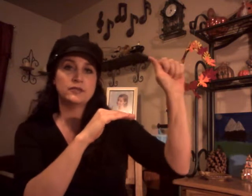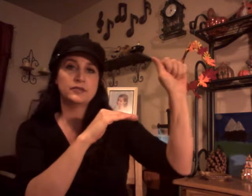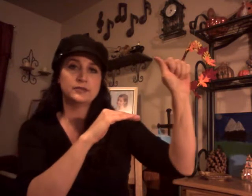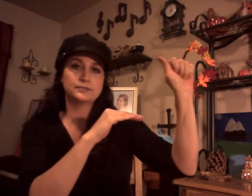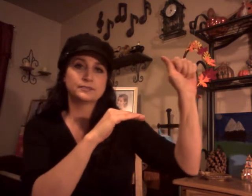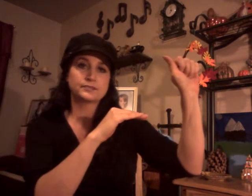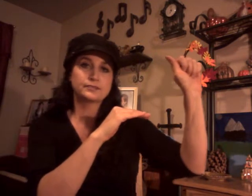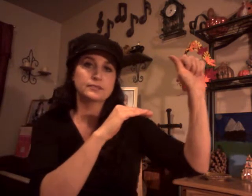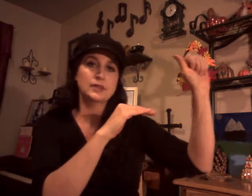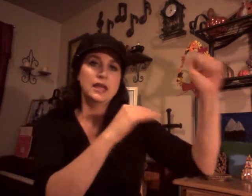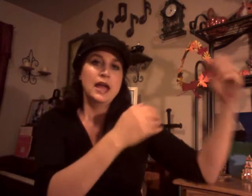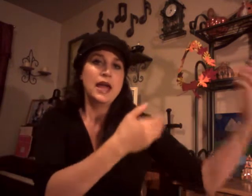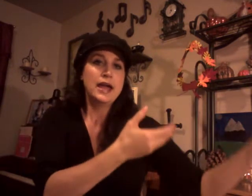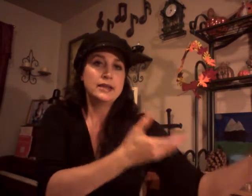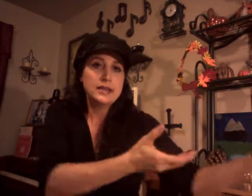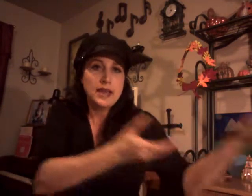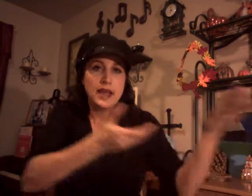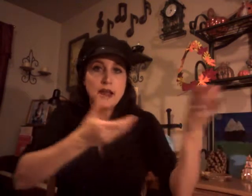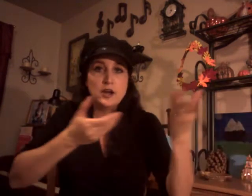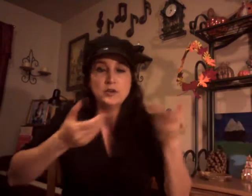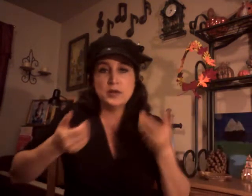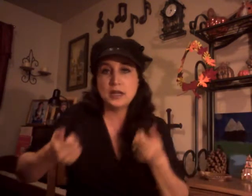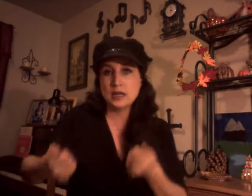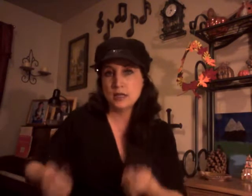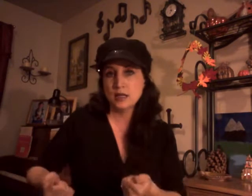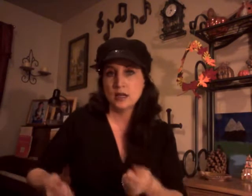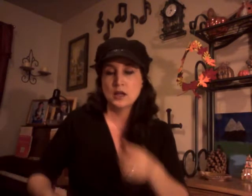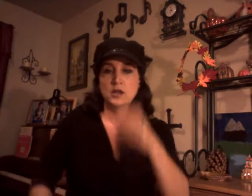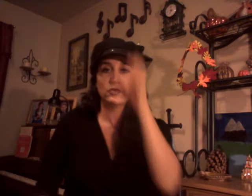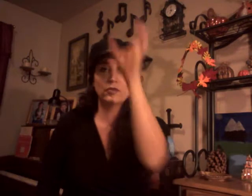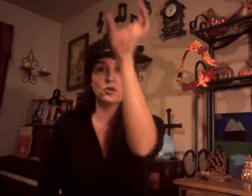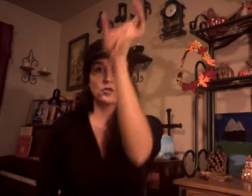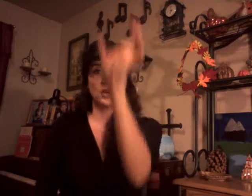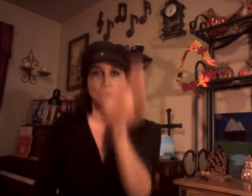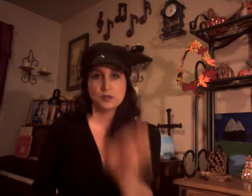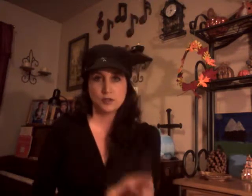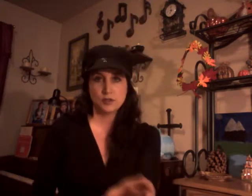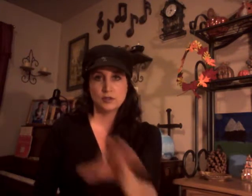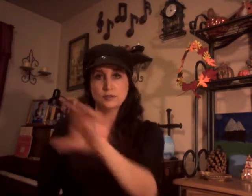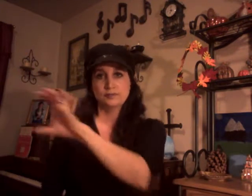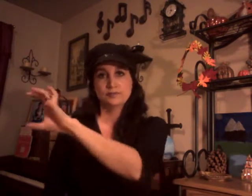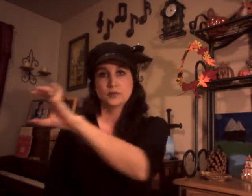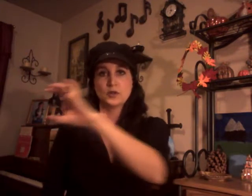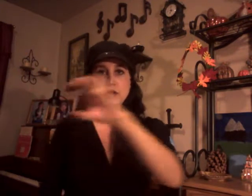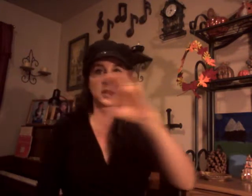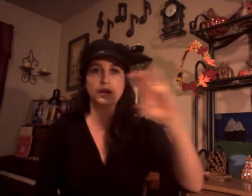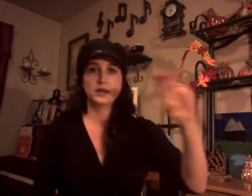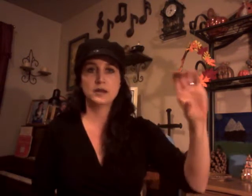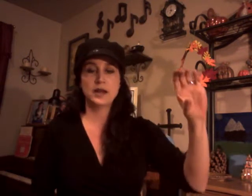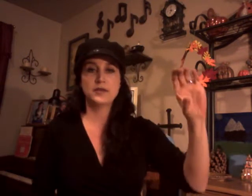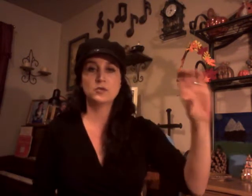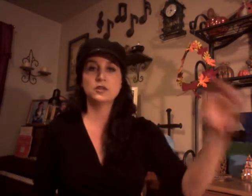himself and carried the cross, okay? And then we're going to